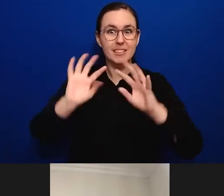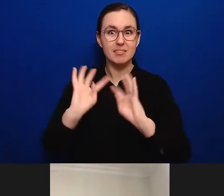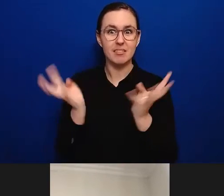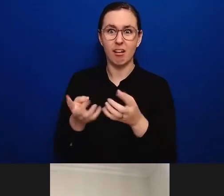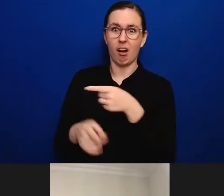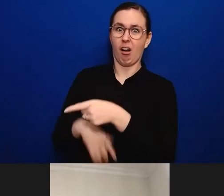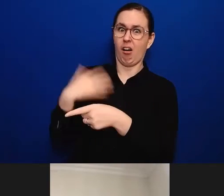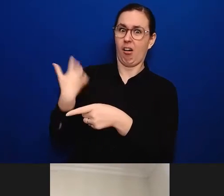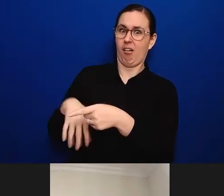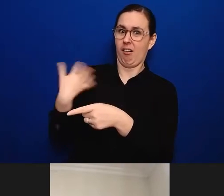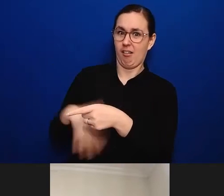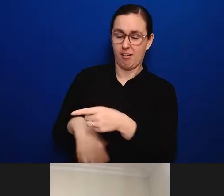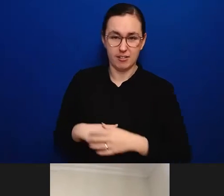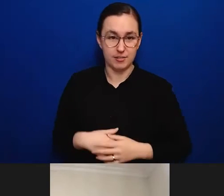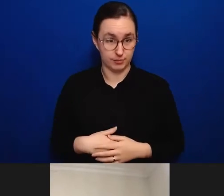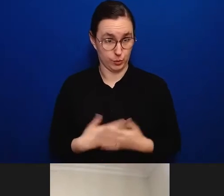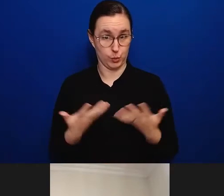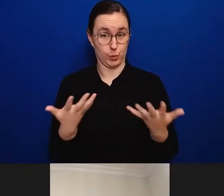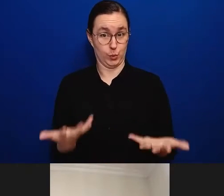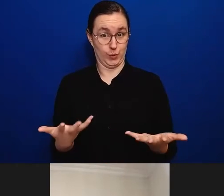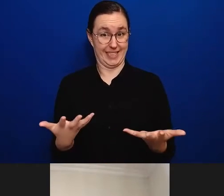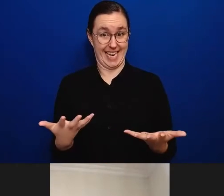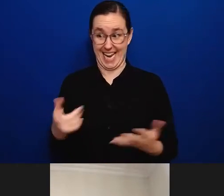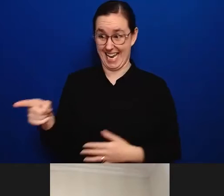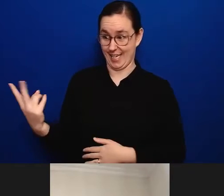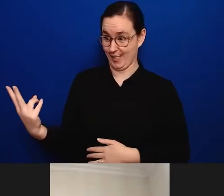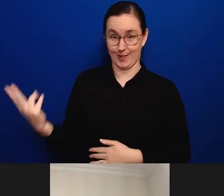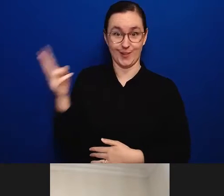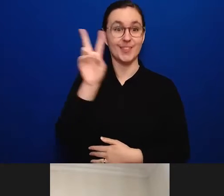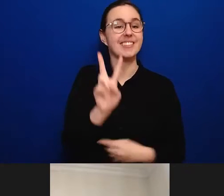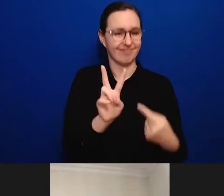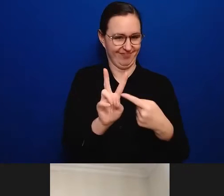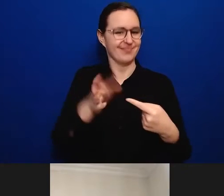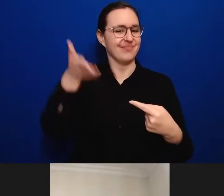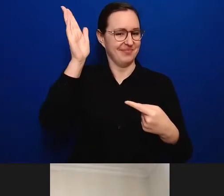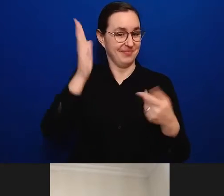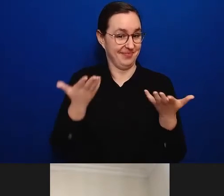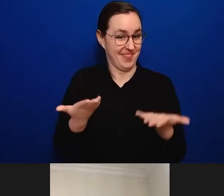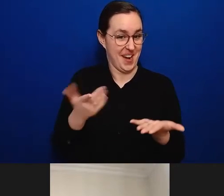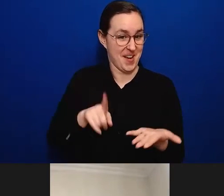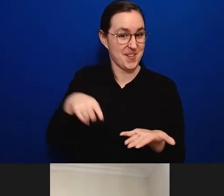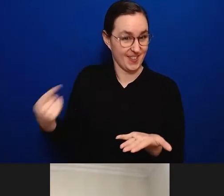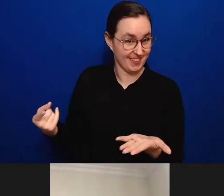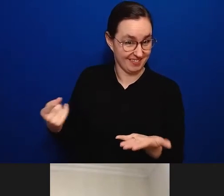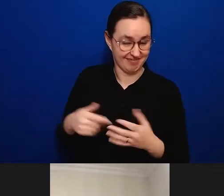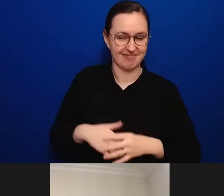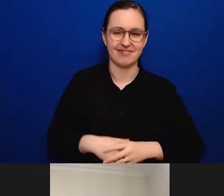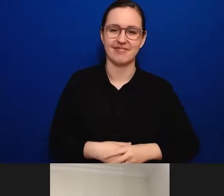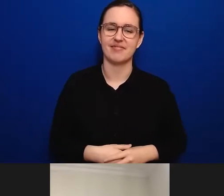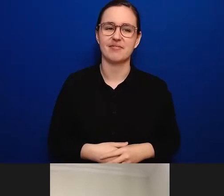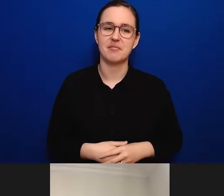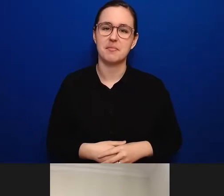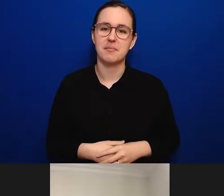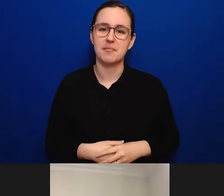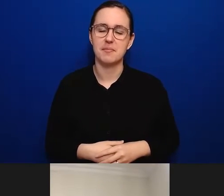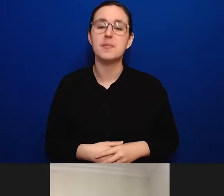who are going to speak now. And it has really helped also the youth caucus that you